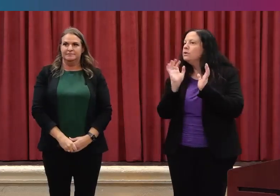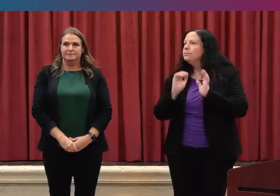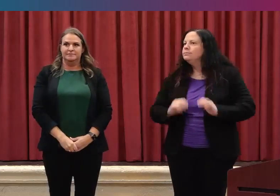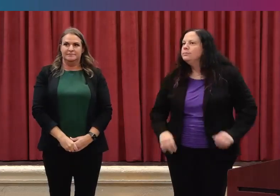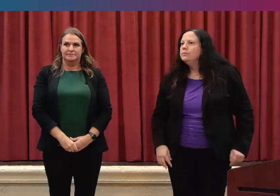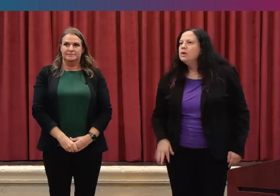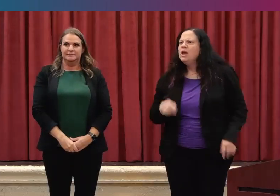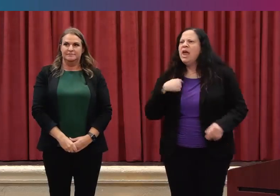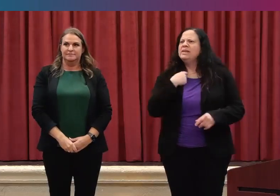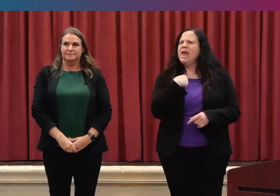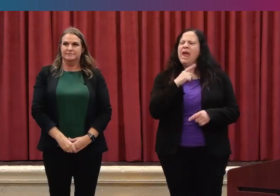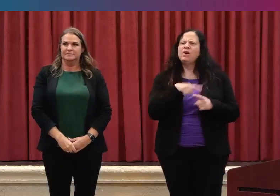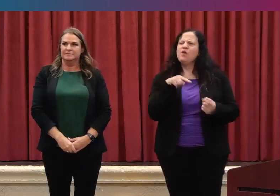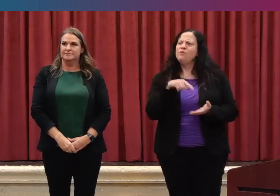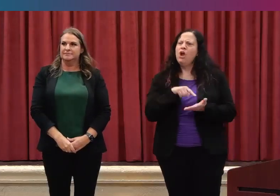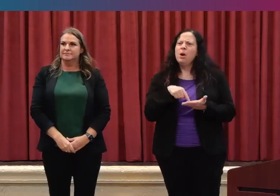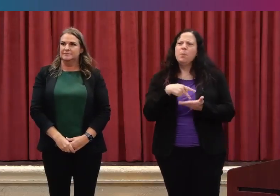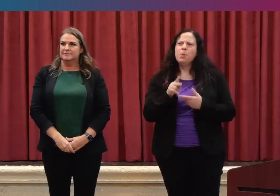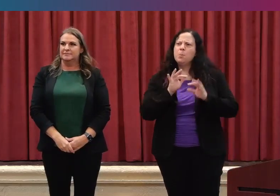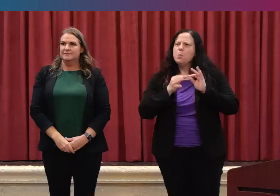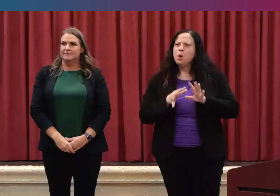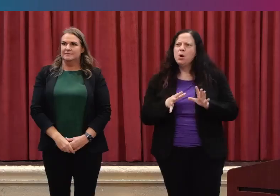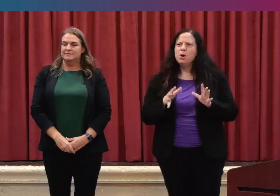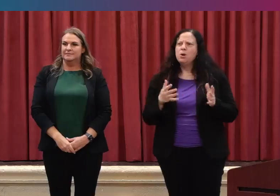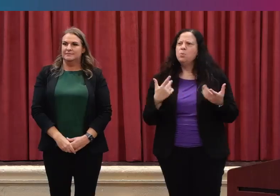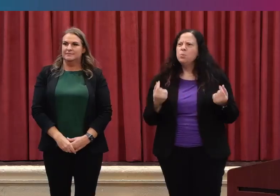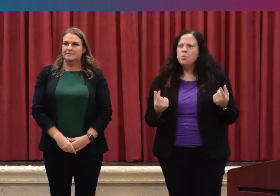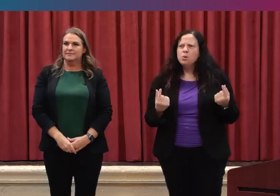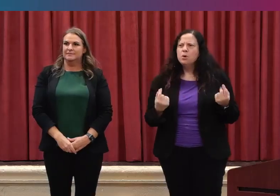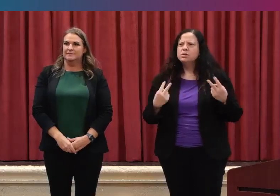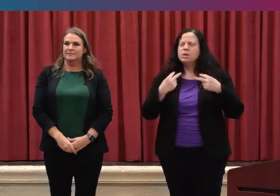right. You don't have to pay for the interpreter. What do? You're stuck.